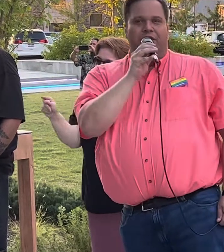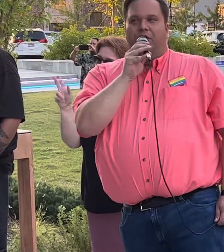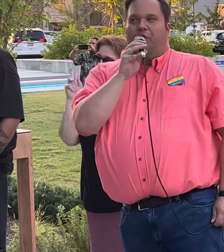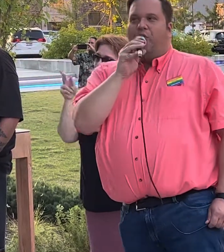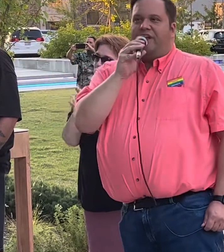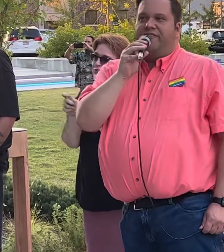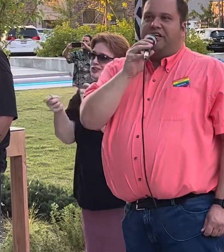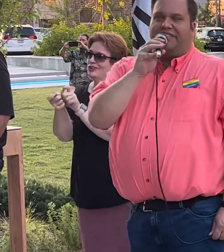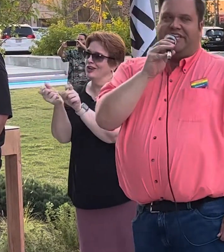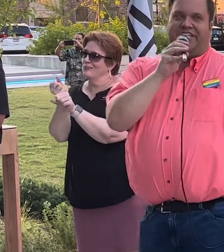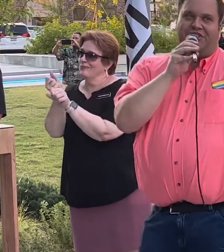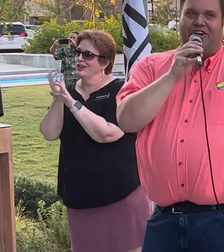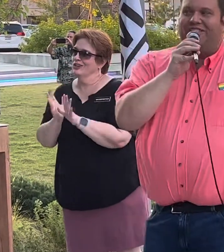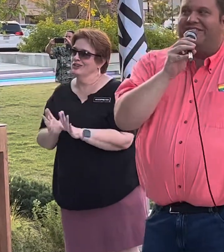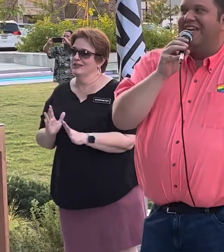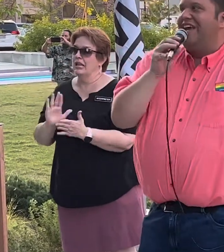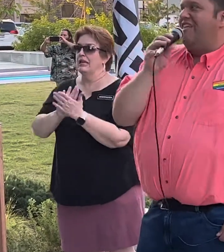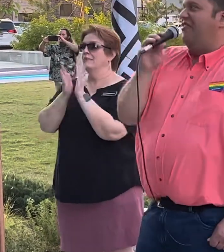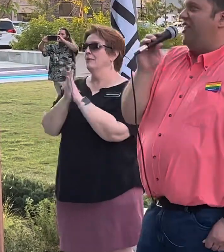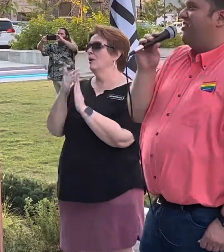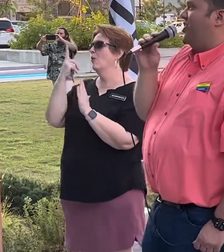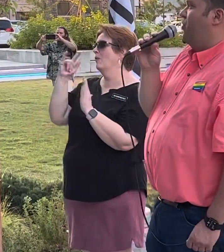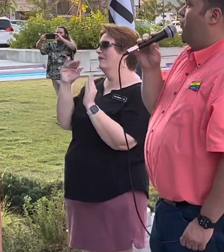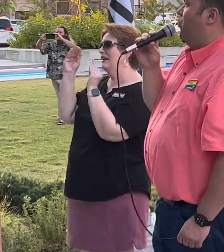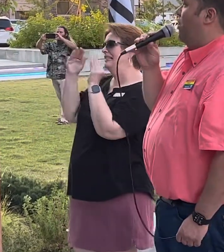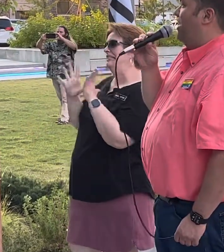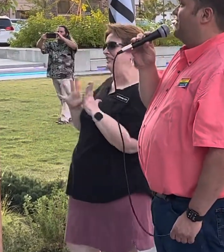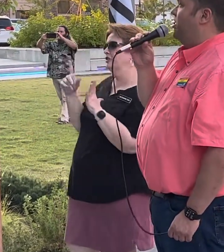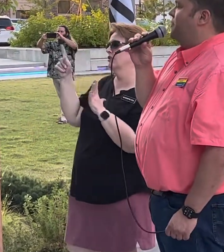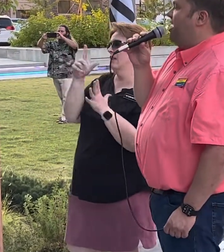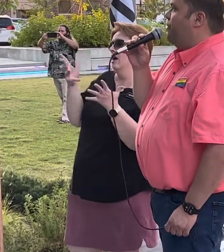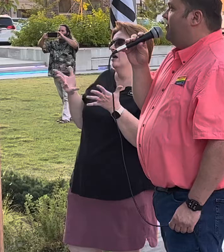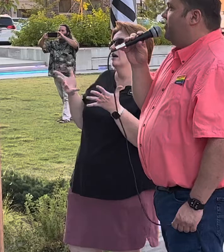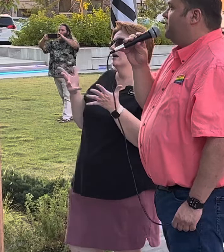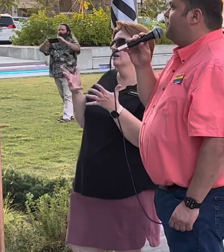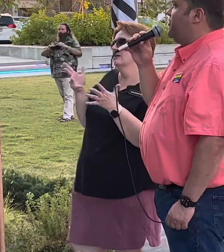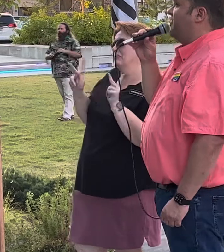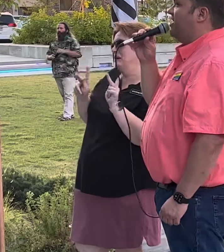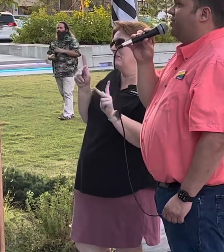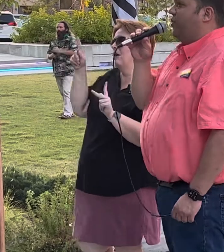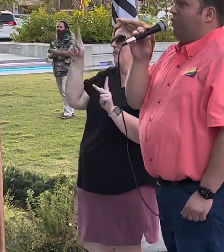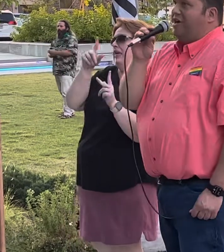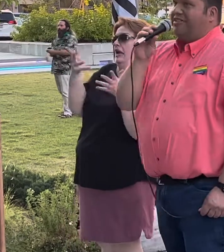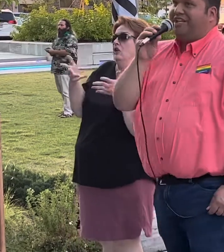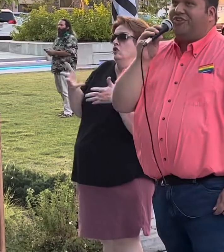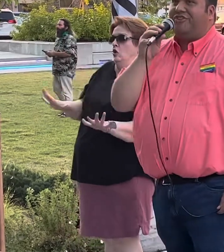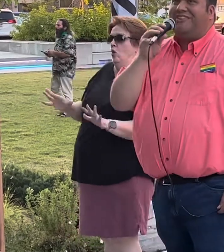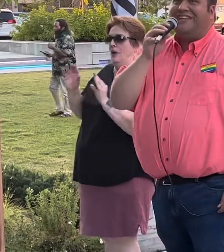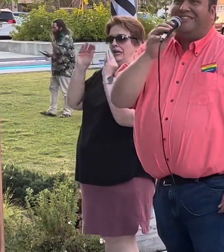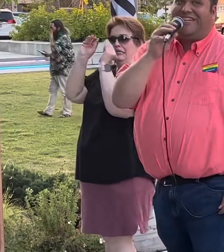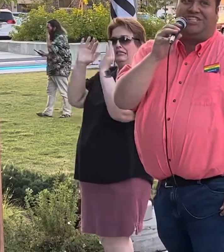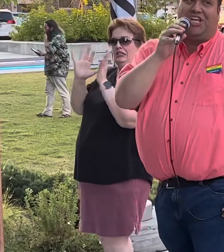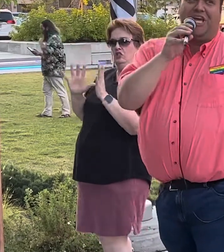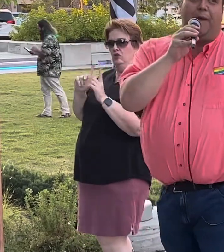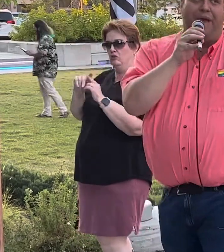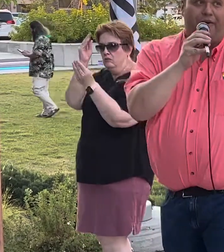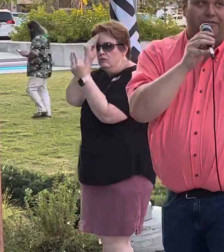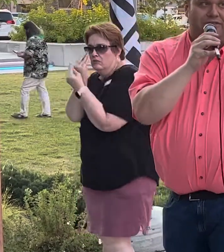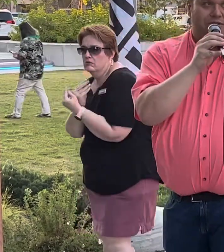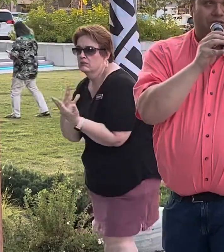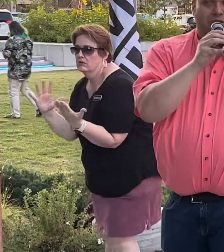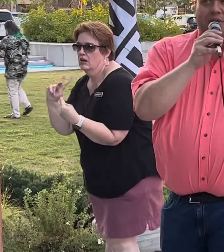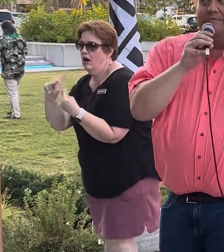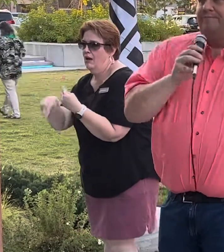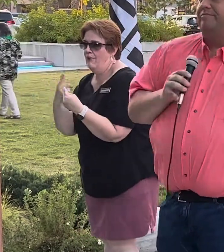Become one of those teachers that they don't want, or become one of those people that they don't want teachers teaching